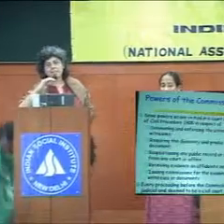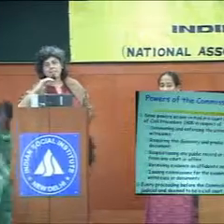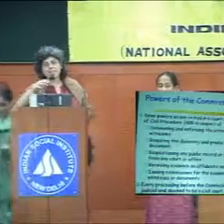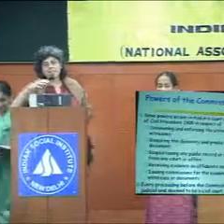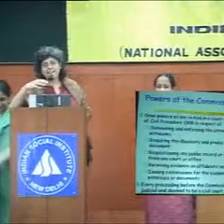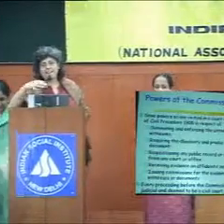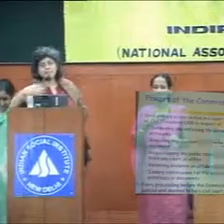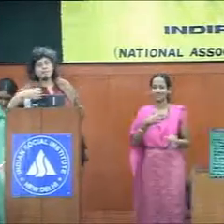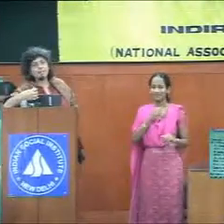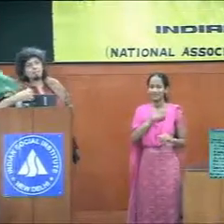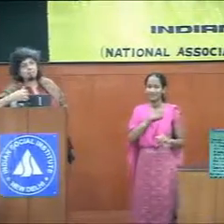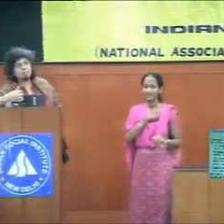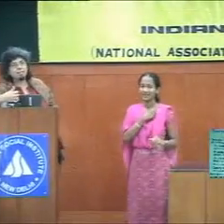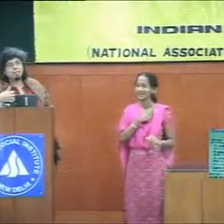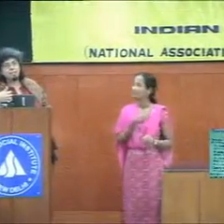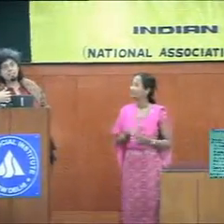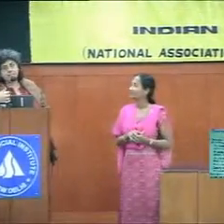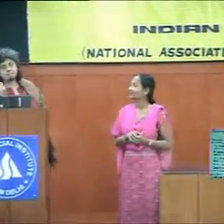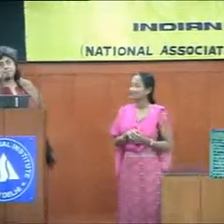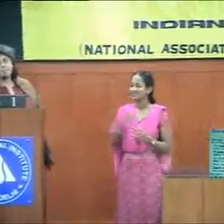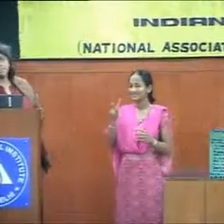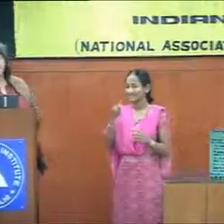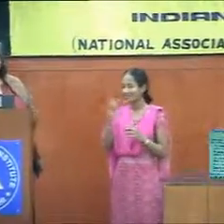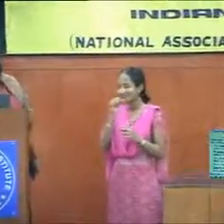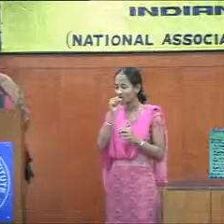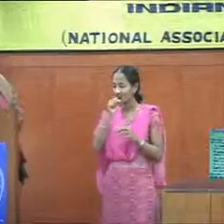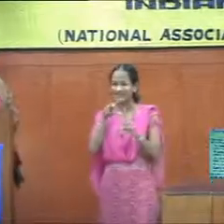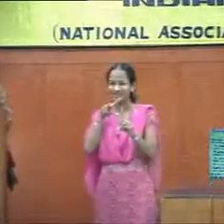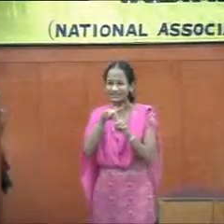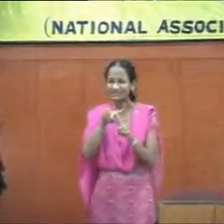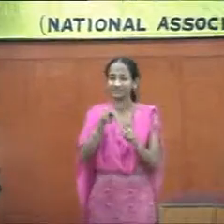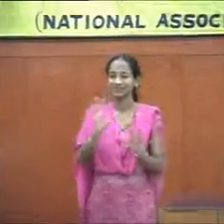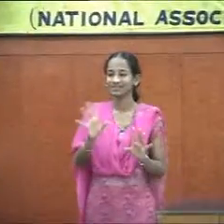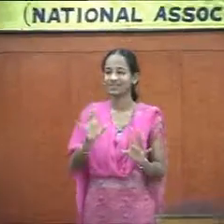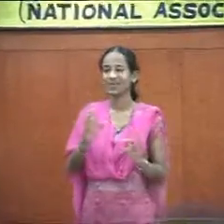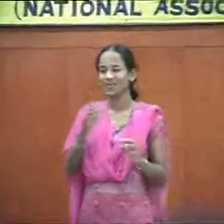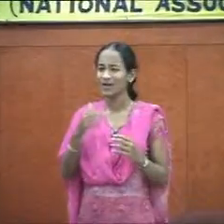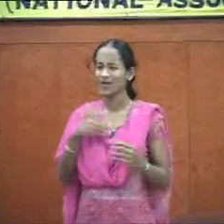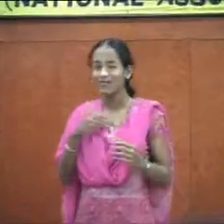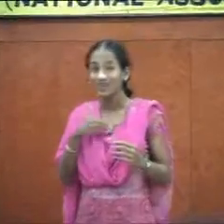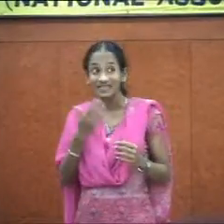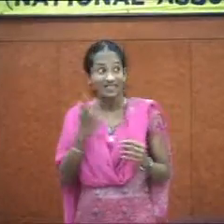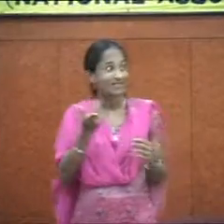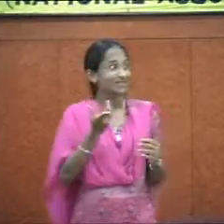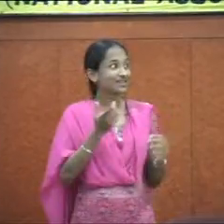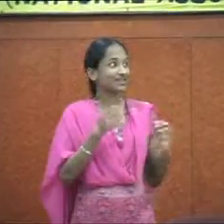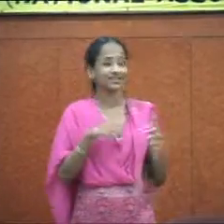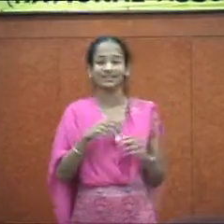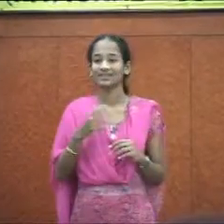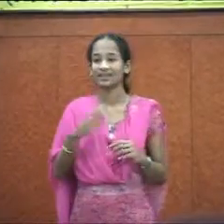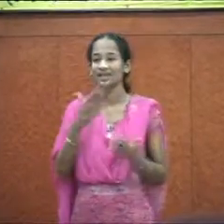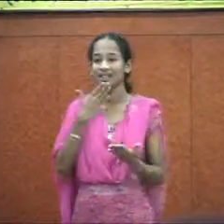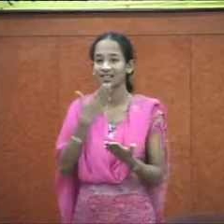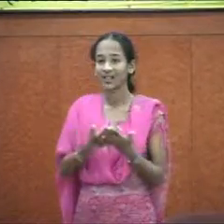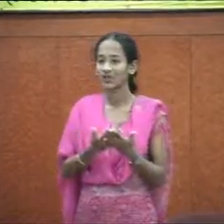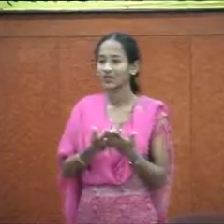take it. It's so sorry that I had to come and intervene in this session, which has been very interesting for all of us. And thank you